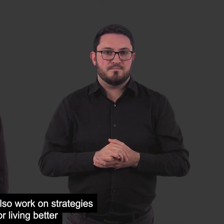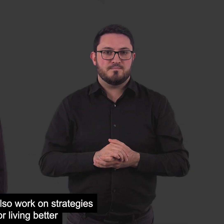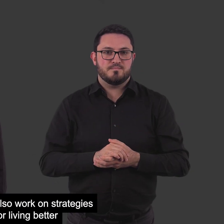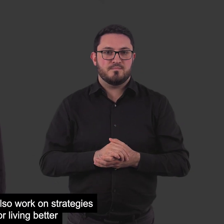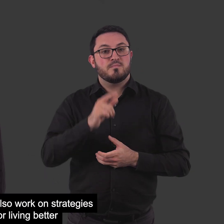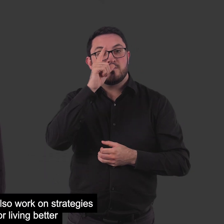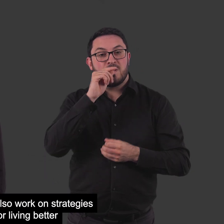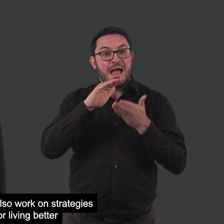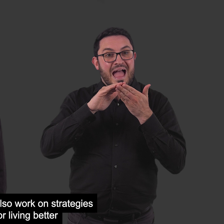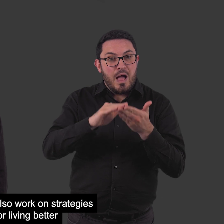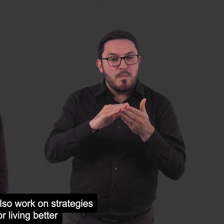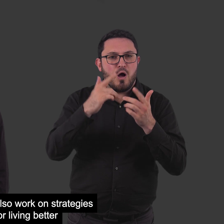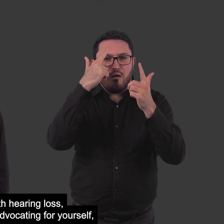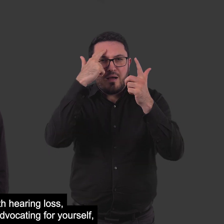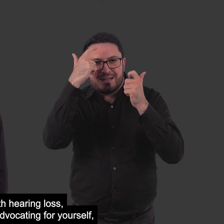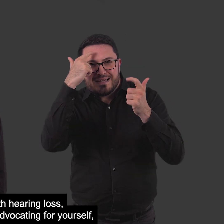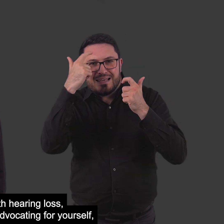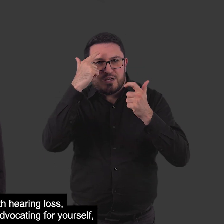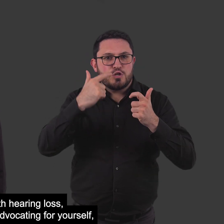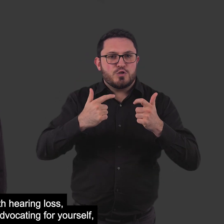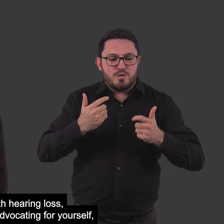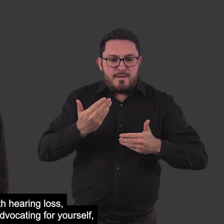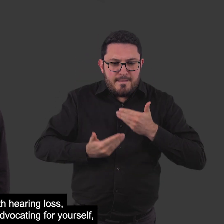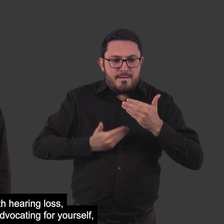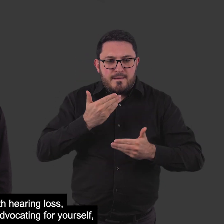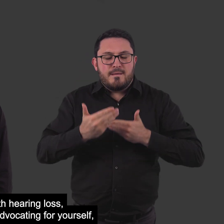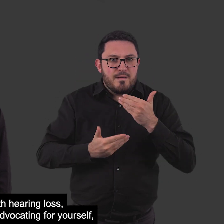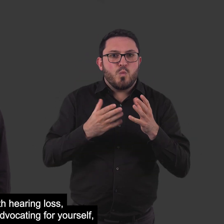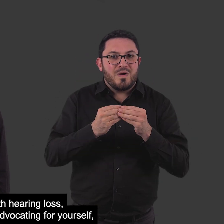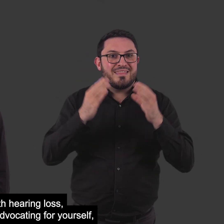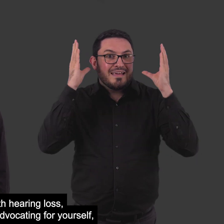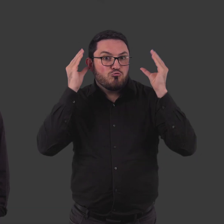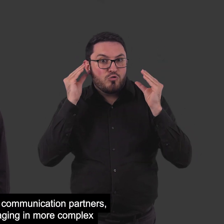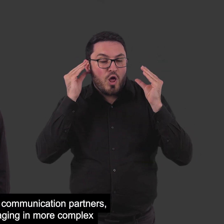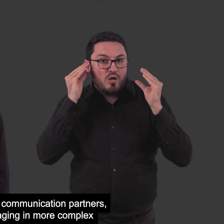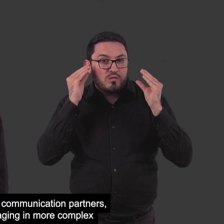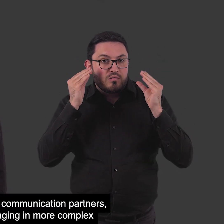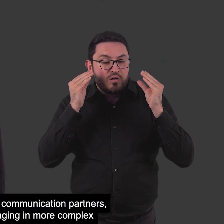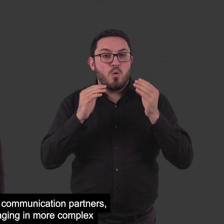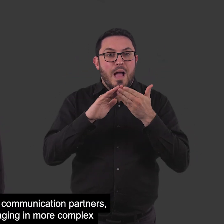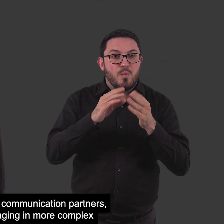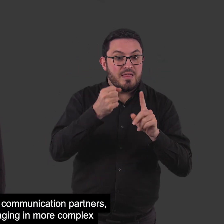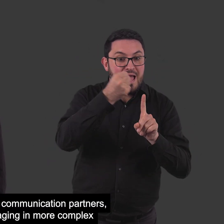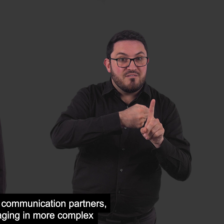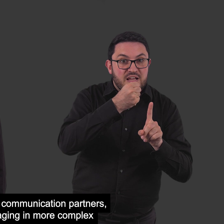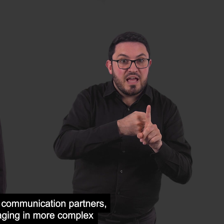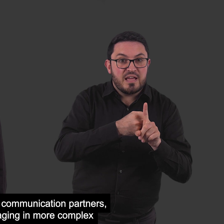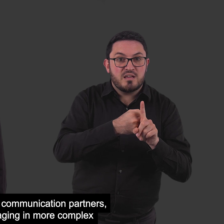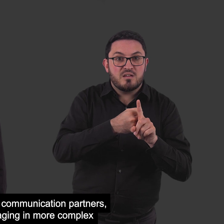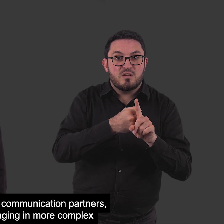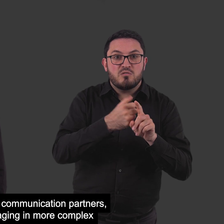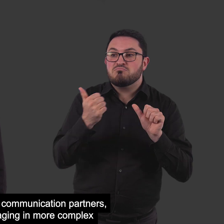We can also work on strategies for living better with hearing loss, such as advocating for yourself, working with communication